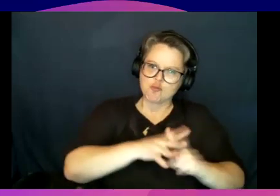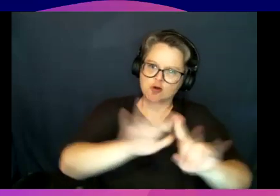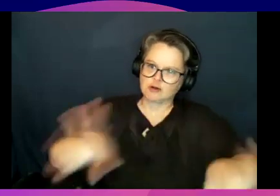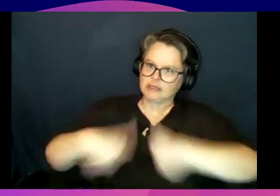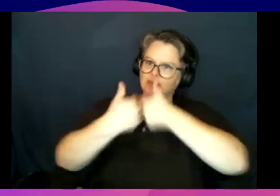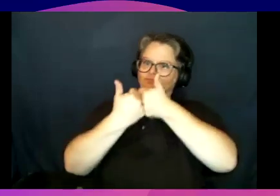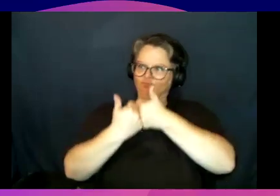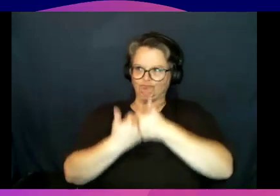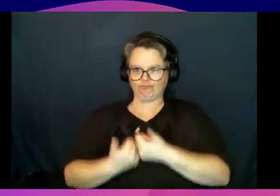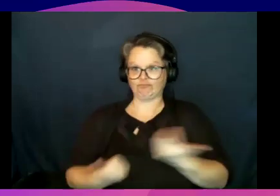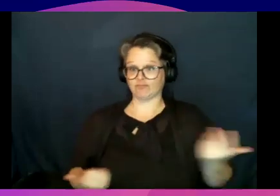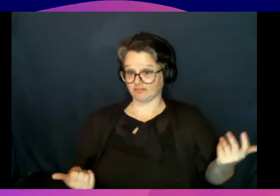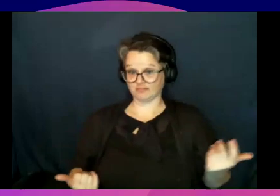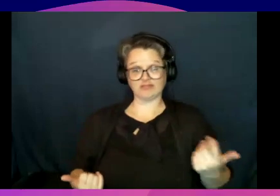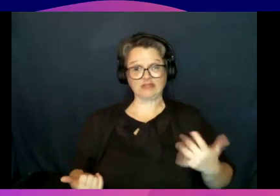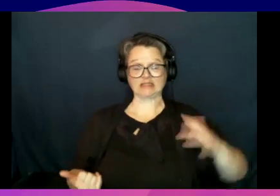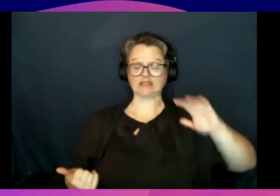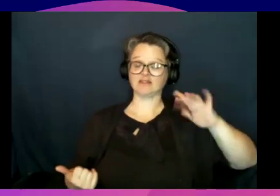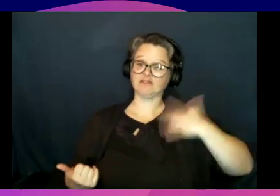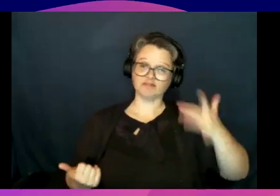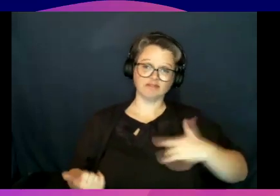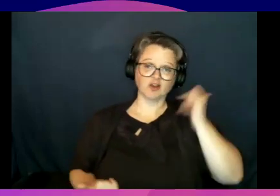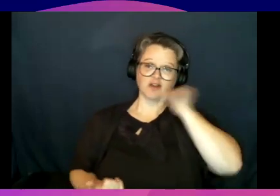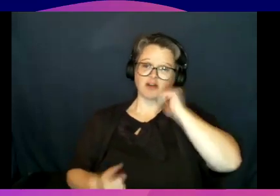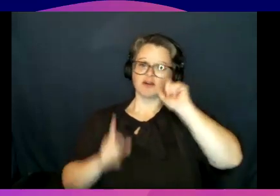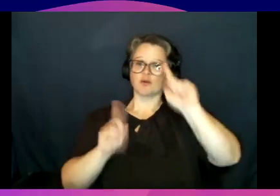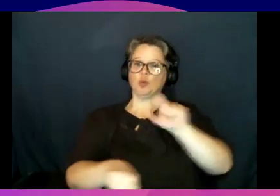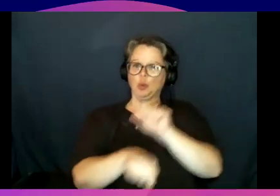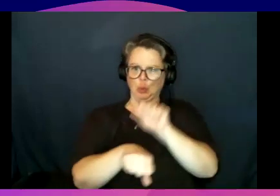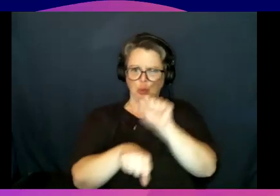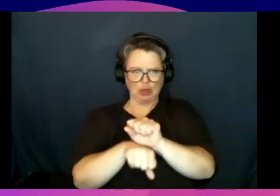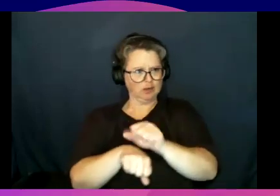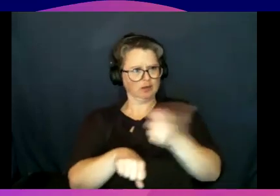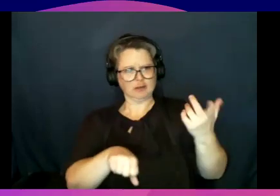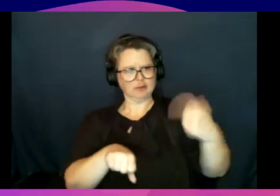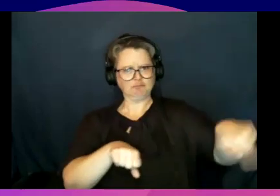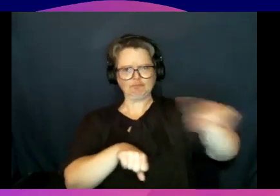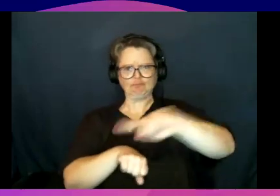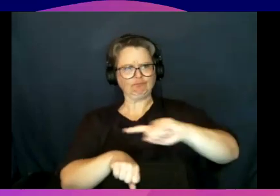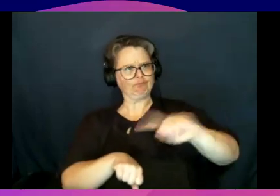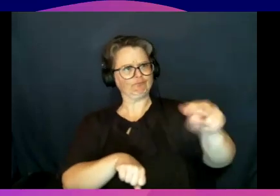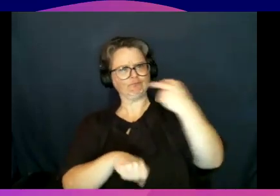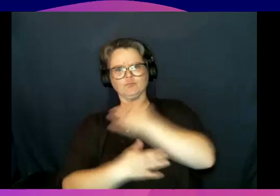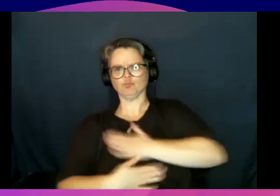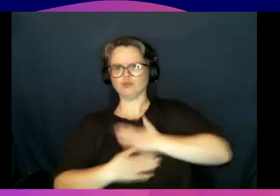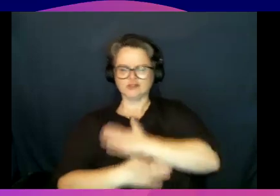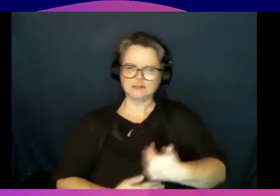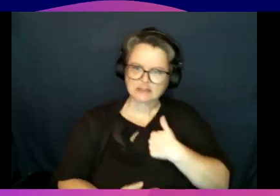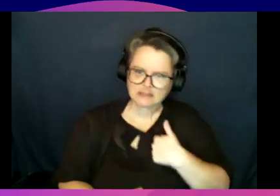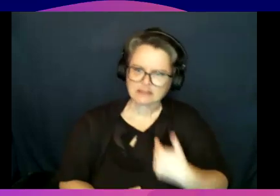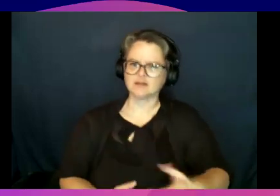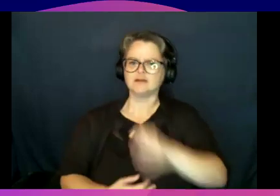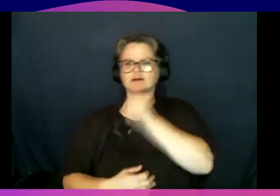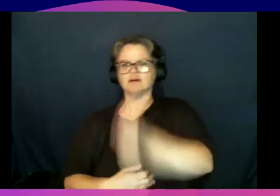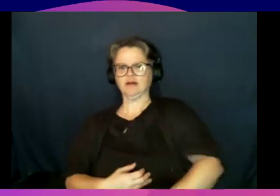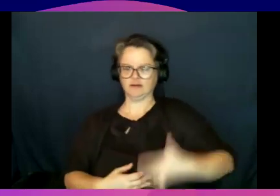workplace stress, burnout, and overwhelm. Yet we also learned that despite these very real challenges